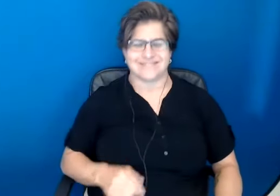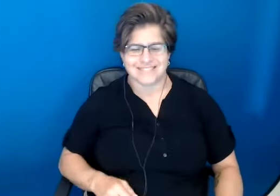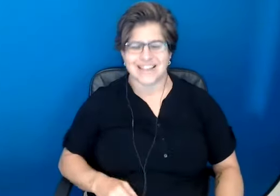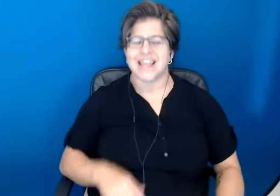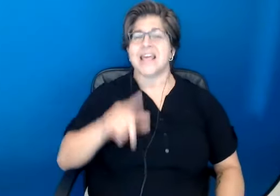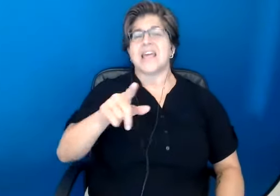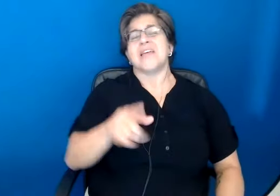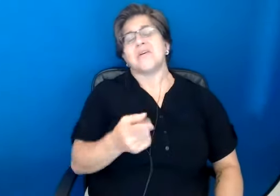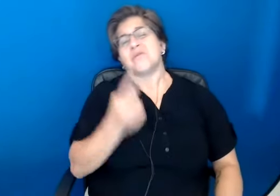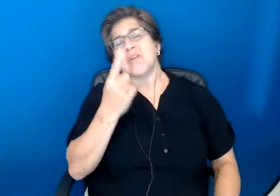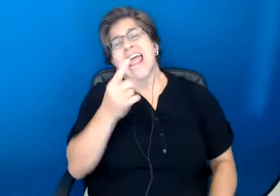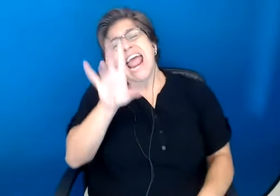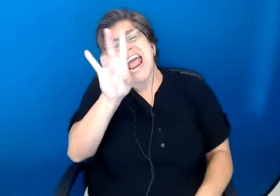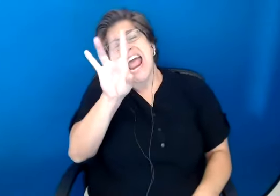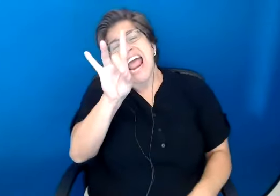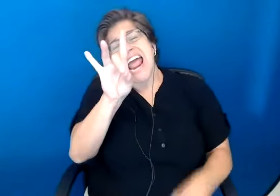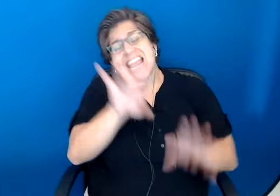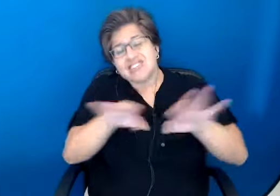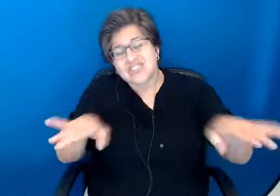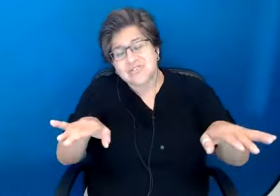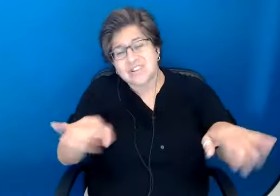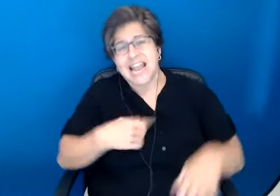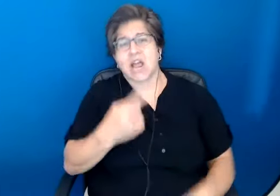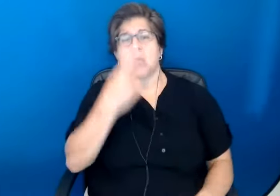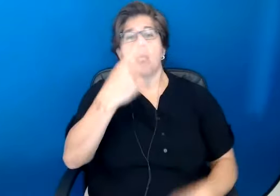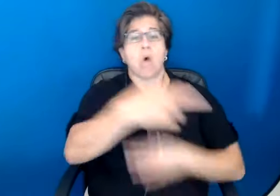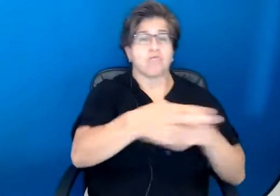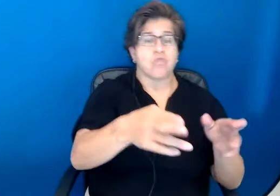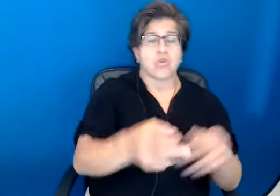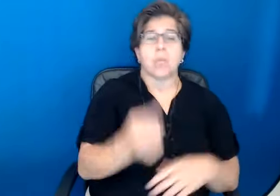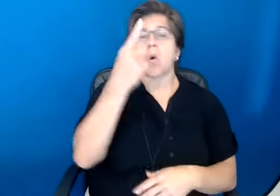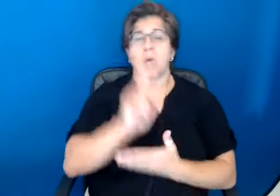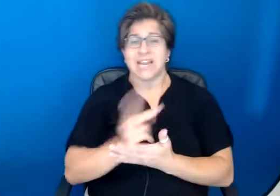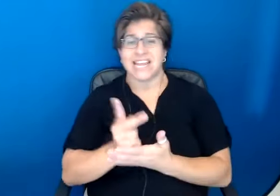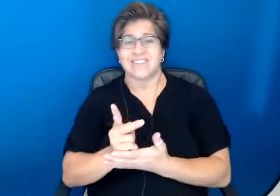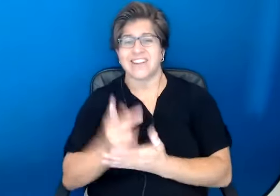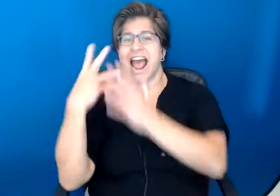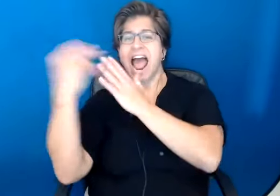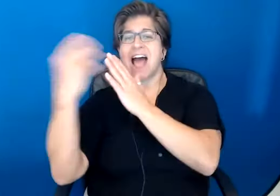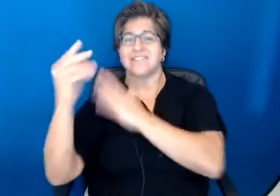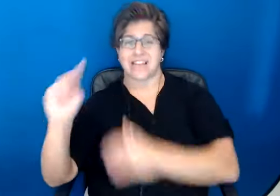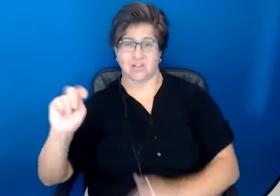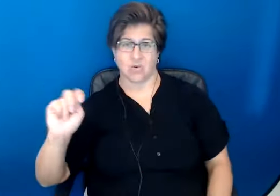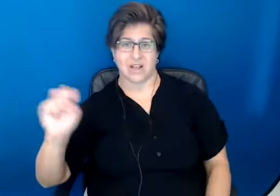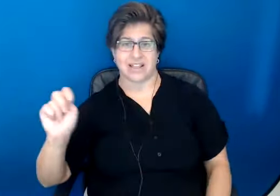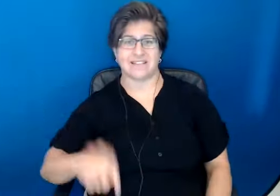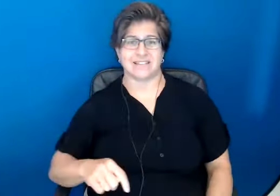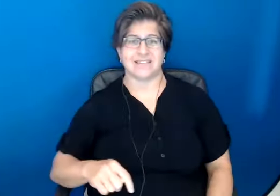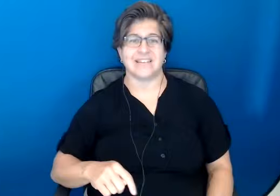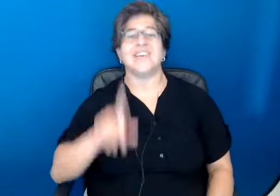another meeting. I go along to a meeting in a part of Glasgow where I pass where my gran was brought up and the house my mother was brought up